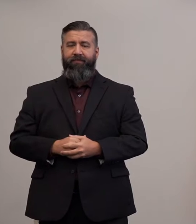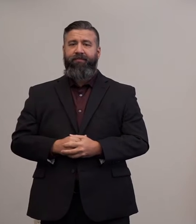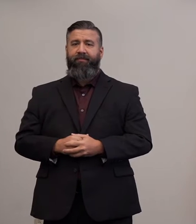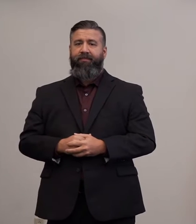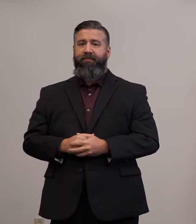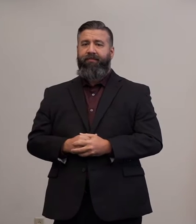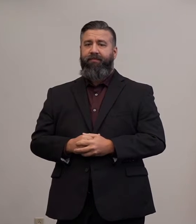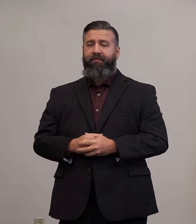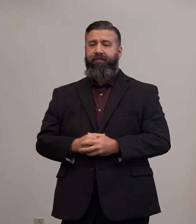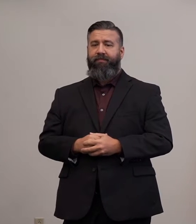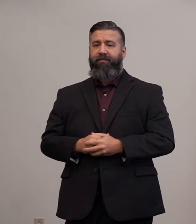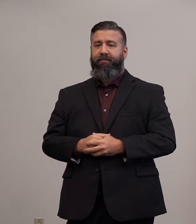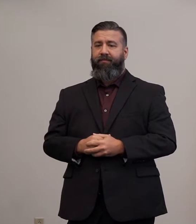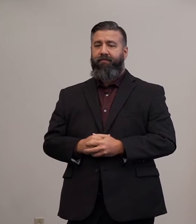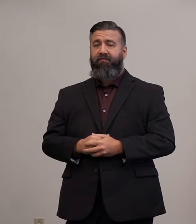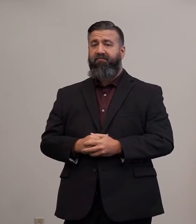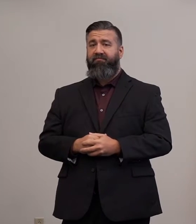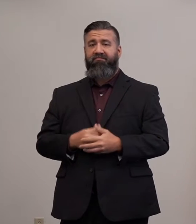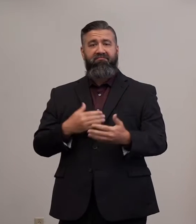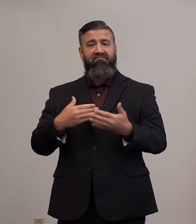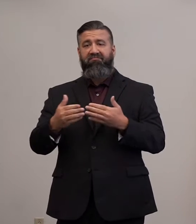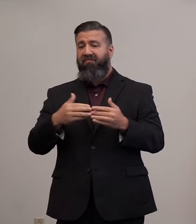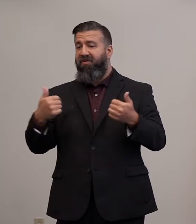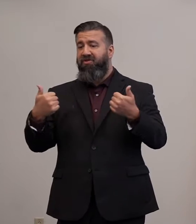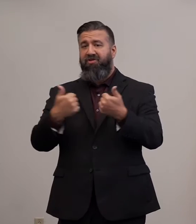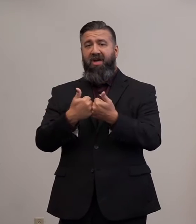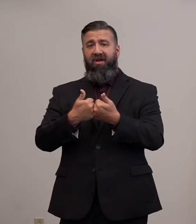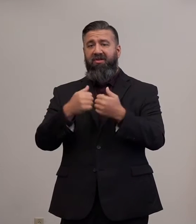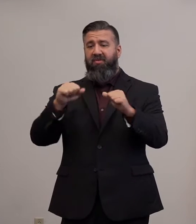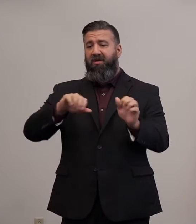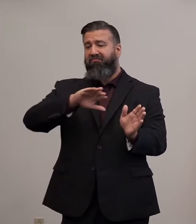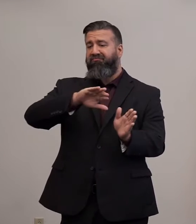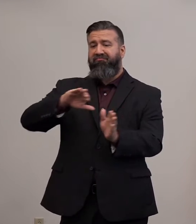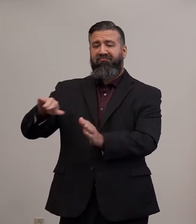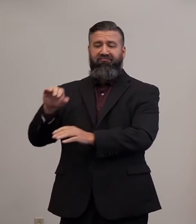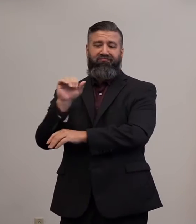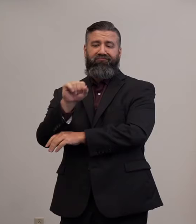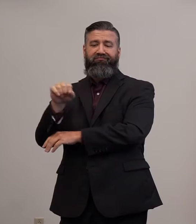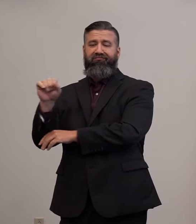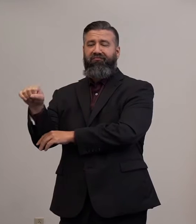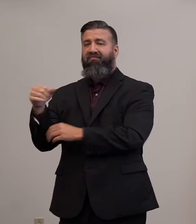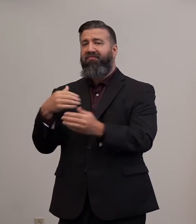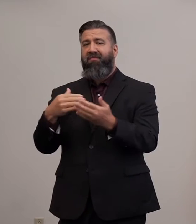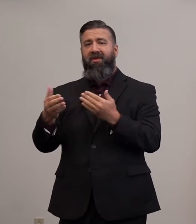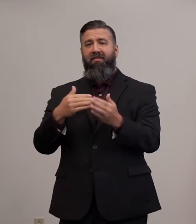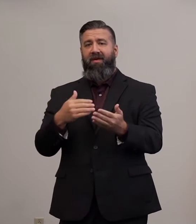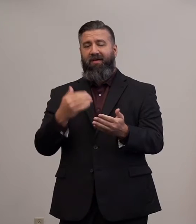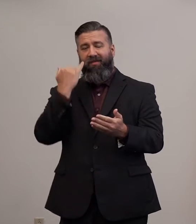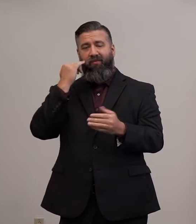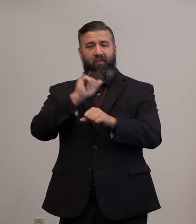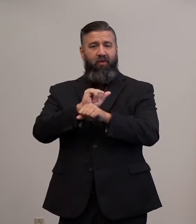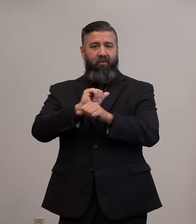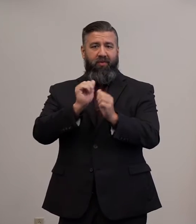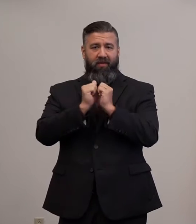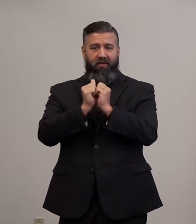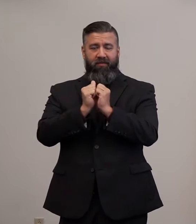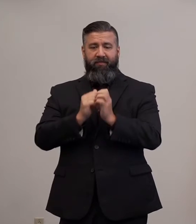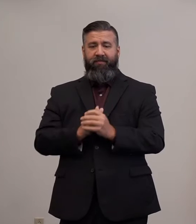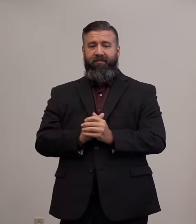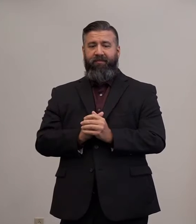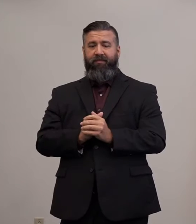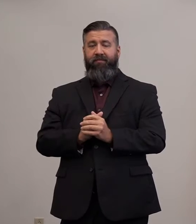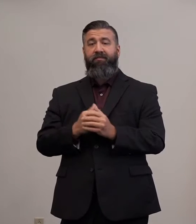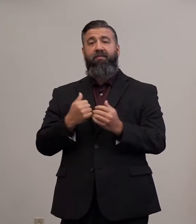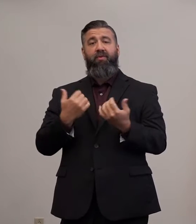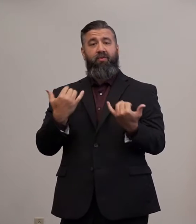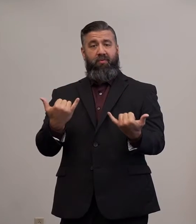abound. We can overcome any adversity, no matter how substantial it may be, if we work together. So I'm honored to